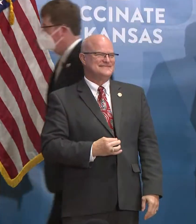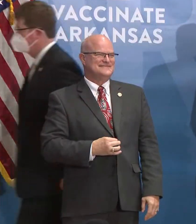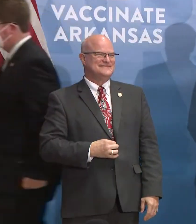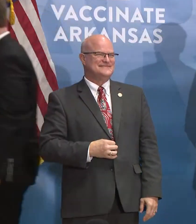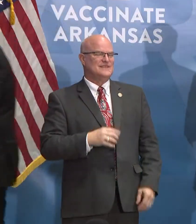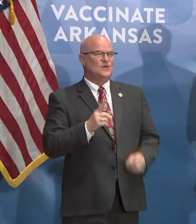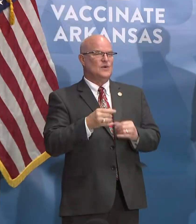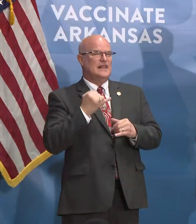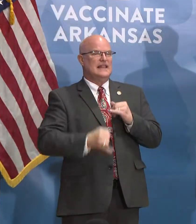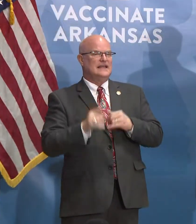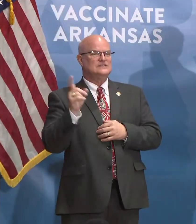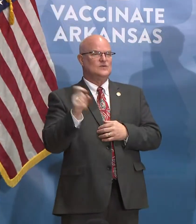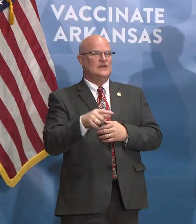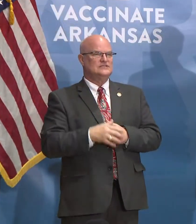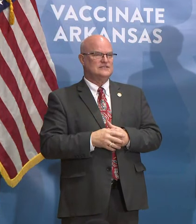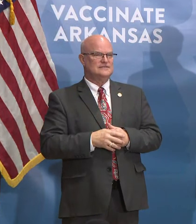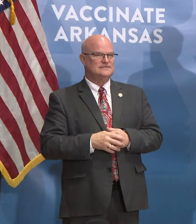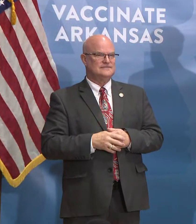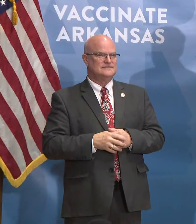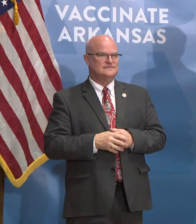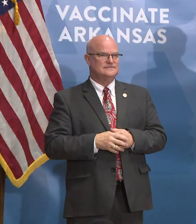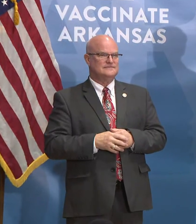Is there one last question?